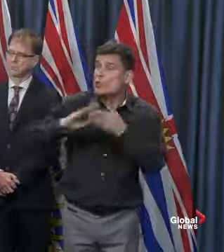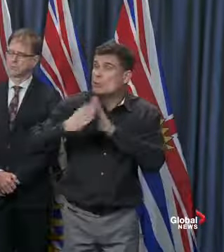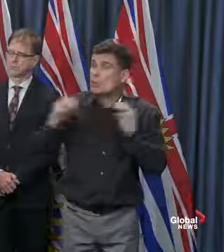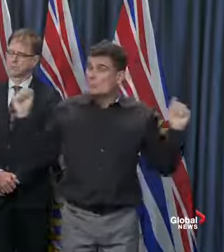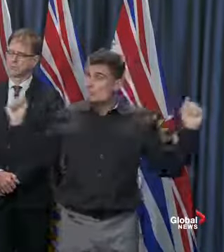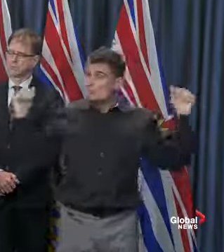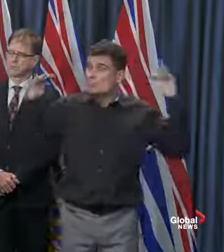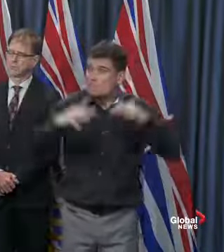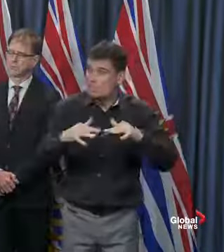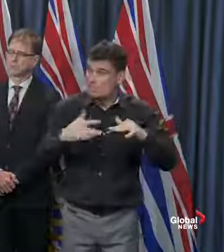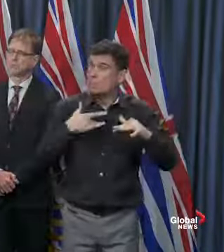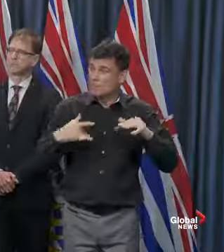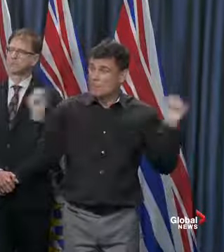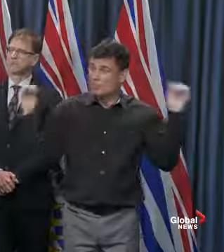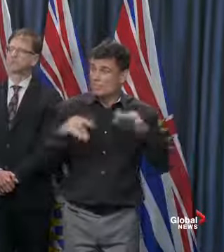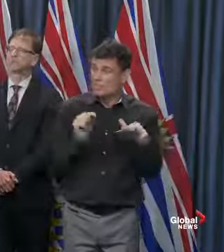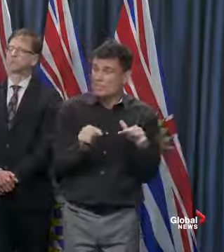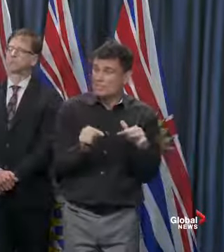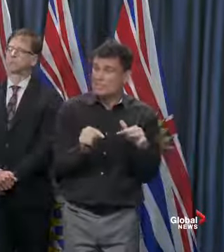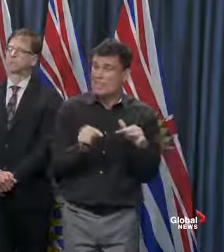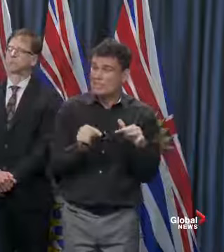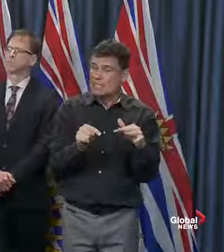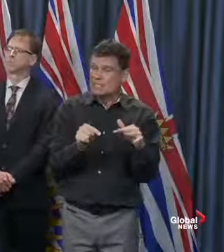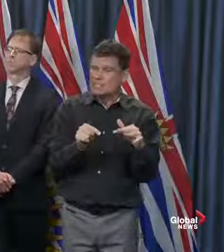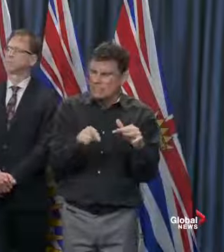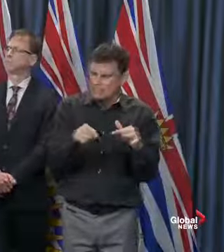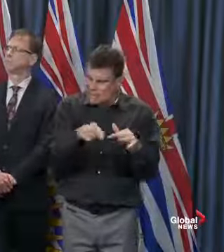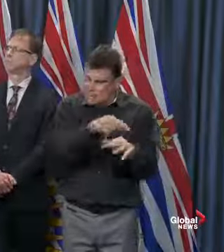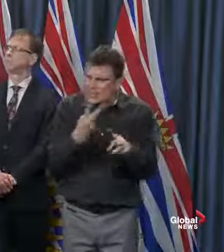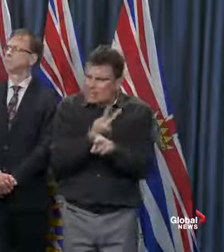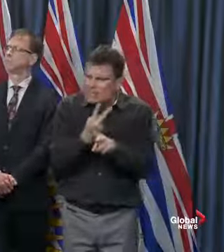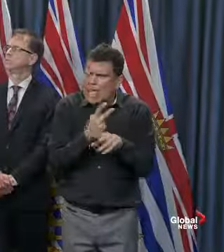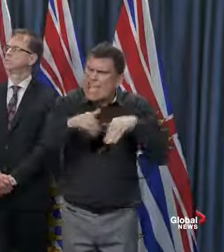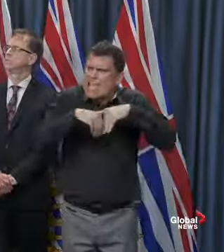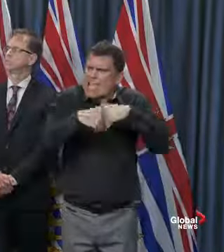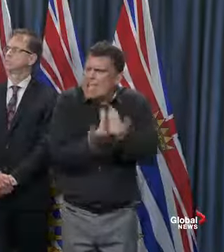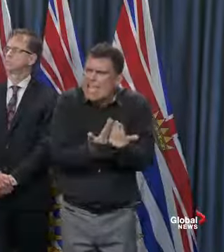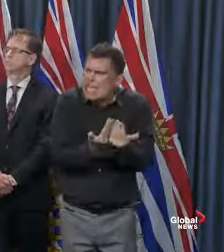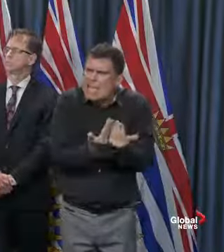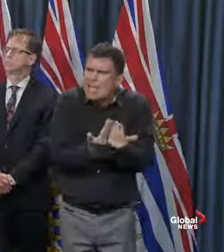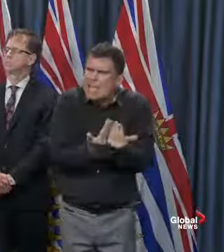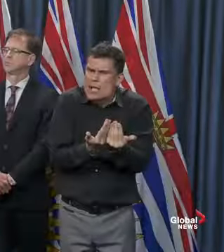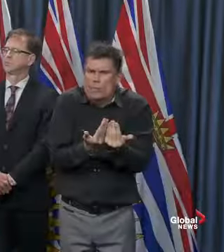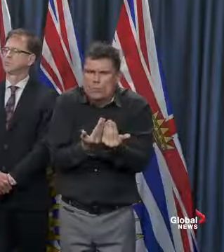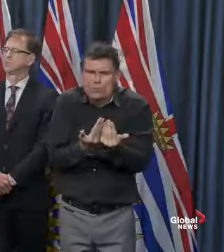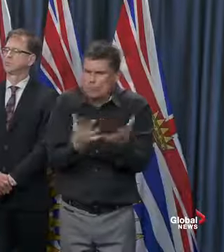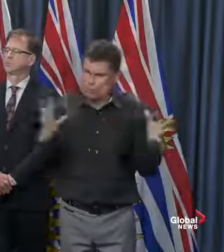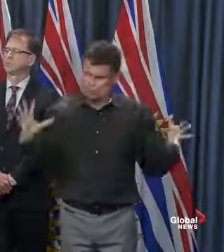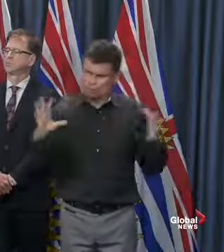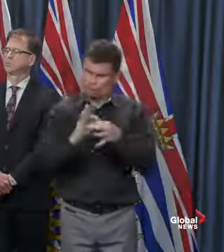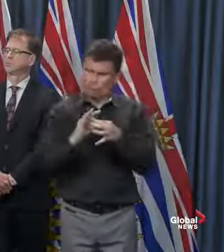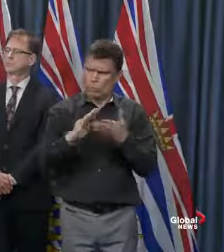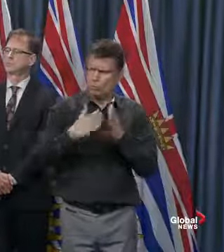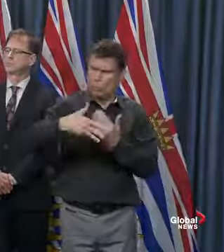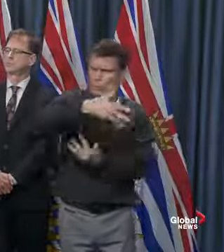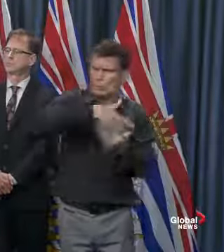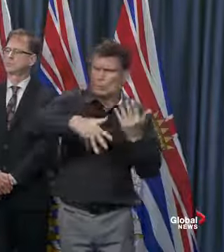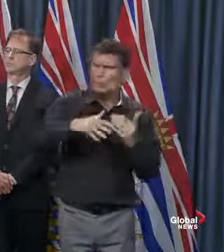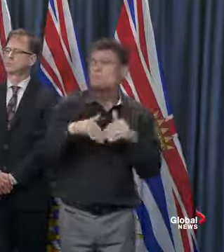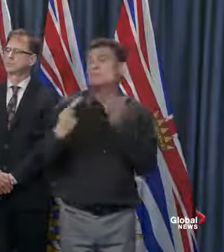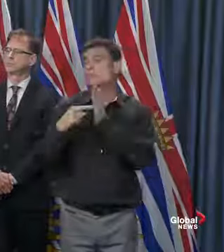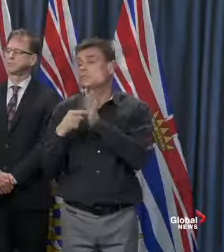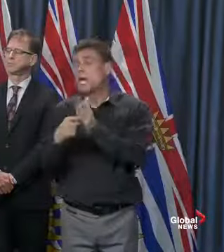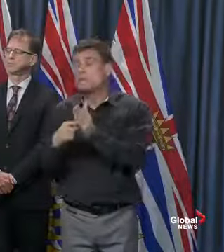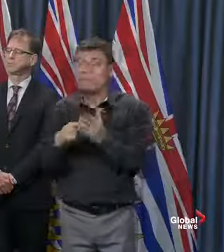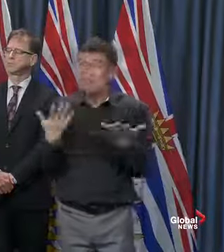or being able to look for seniors in our community that we can assist with picking up groceries for them or their